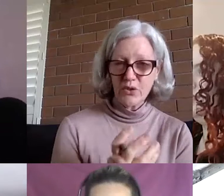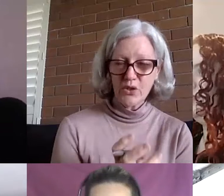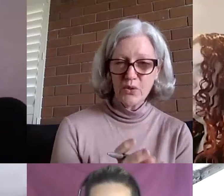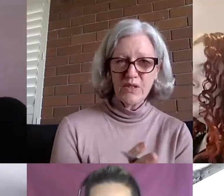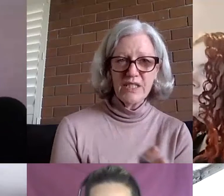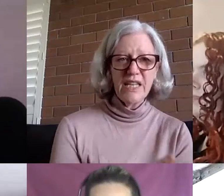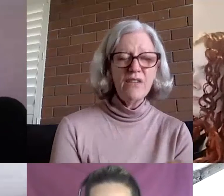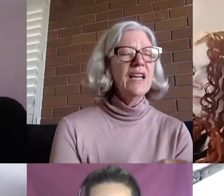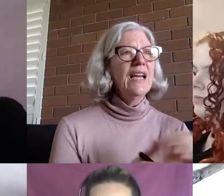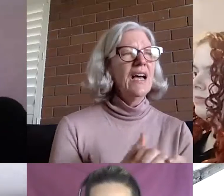residential schools for the deaf.